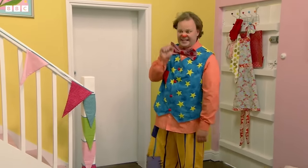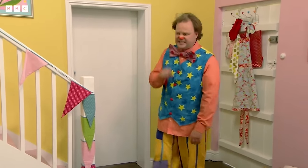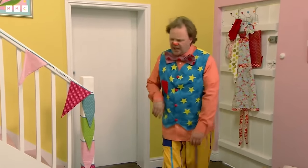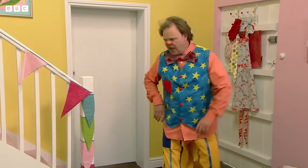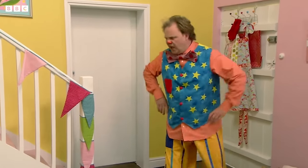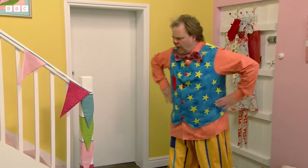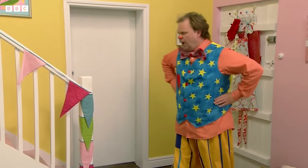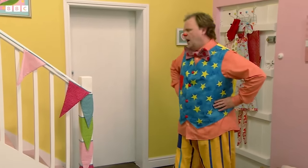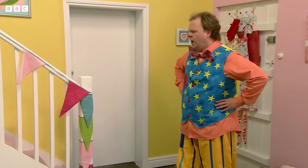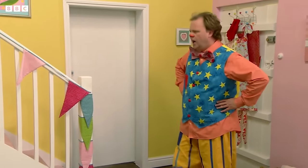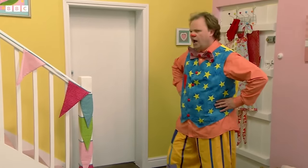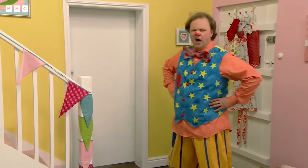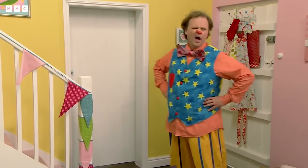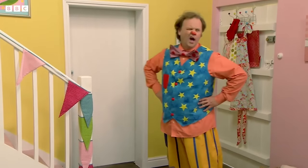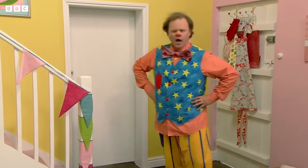Yes! Are you very hot?